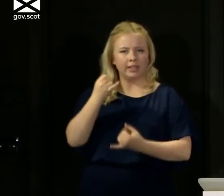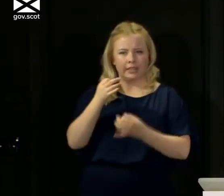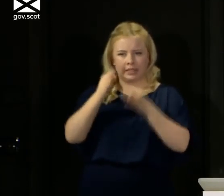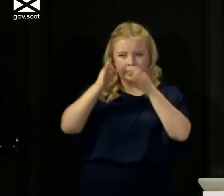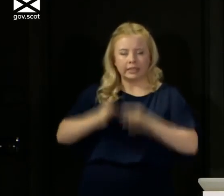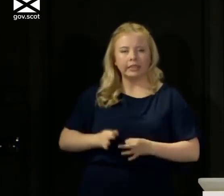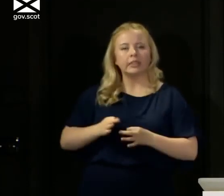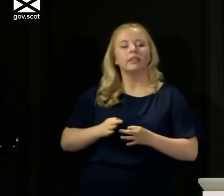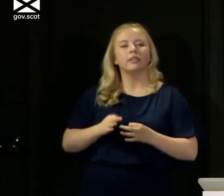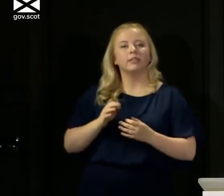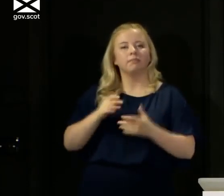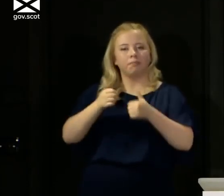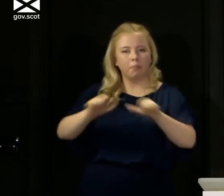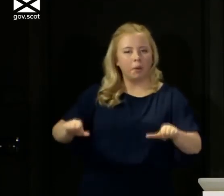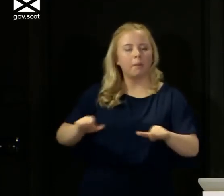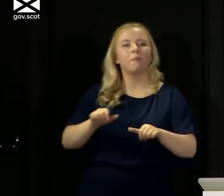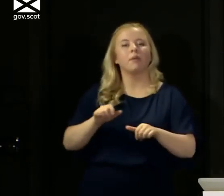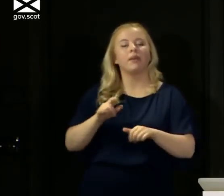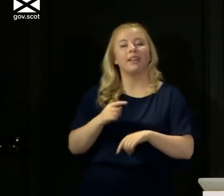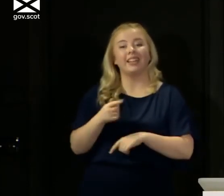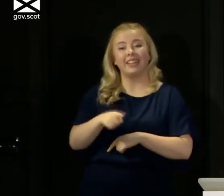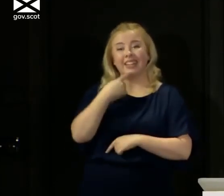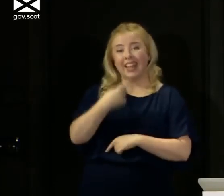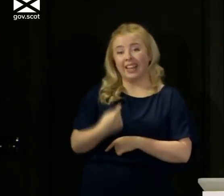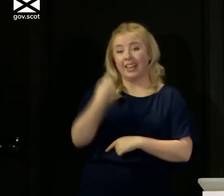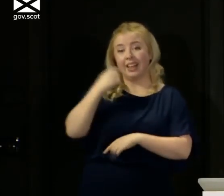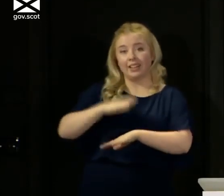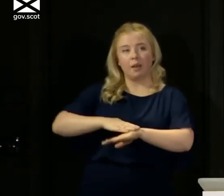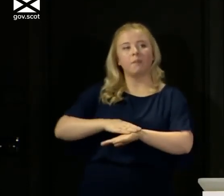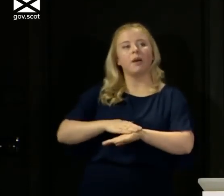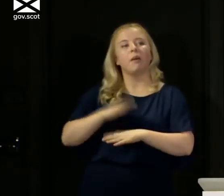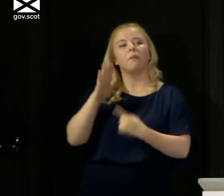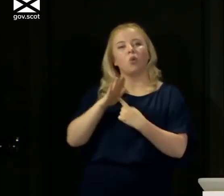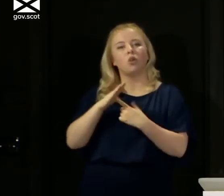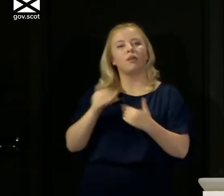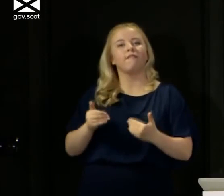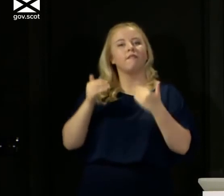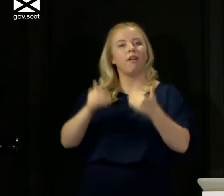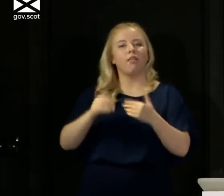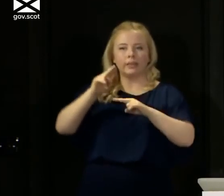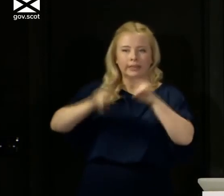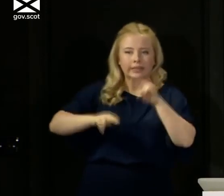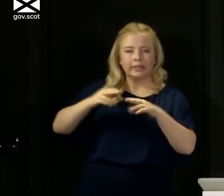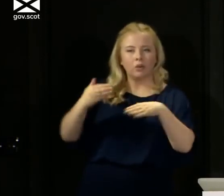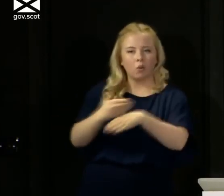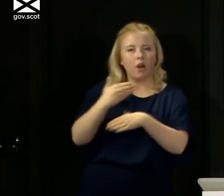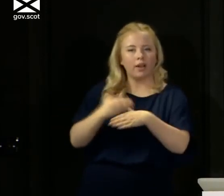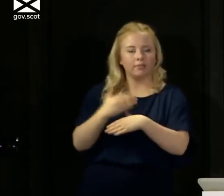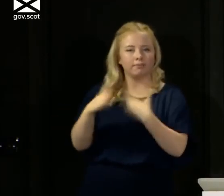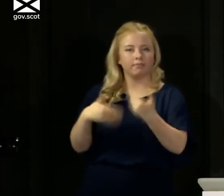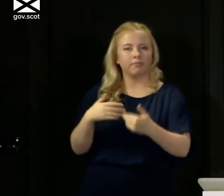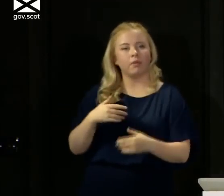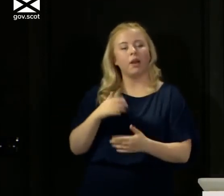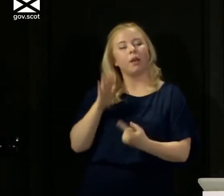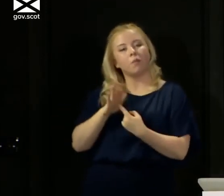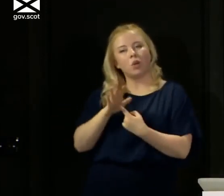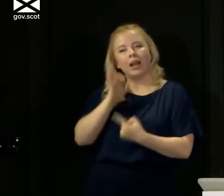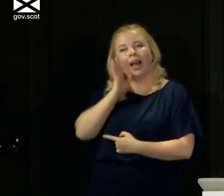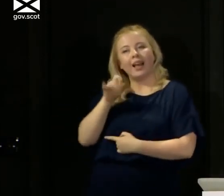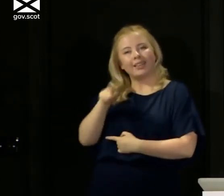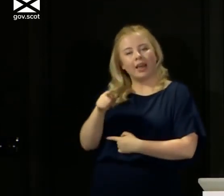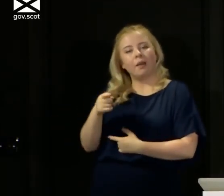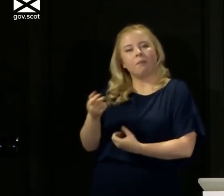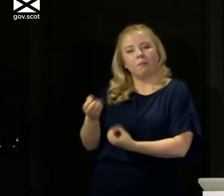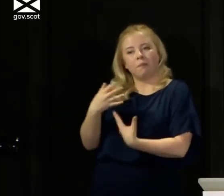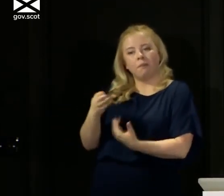Health Scotland said at the time that it was important that further analysis and work took place. And I think it's probably better that I ask them to give you a bit more